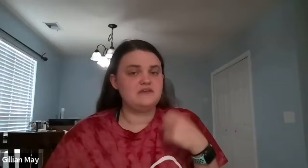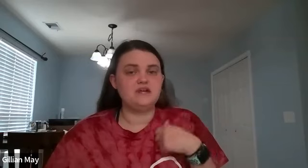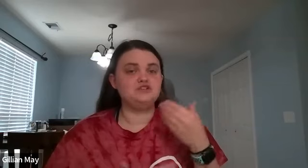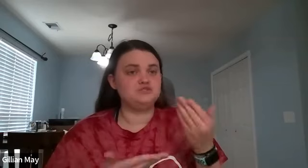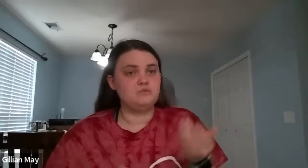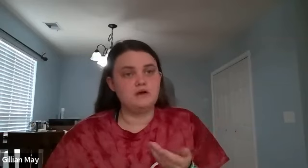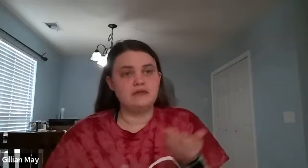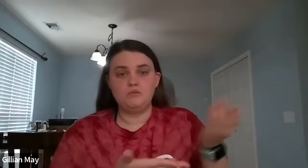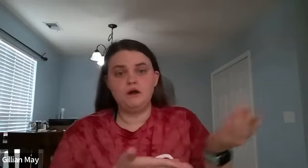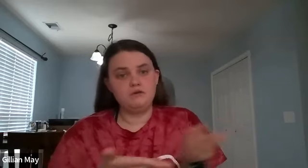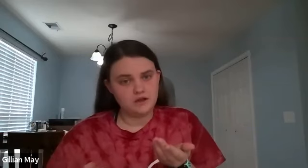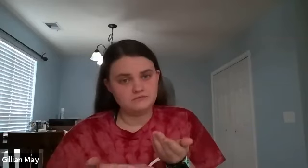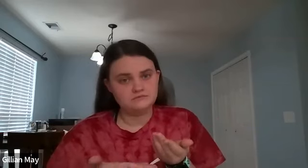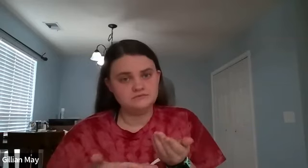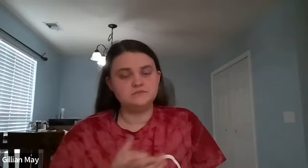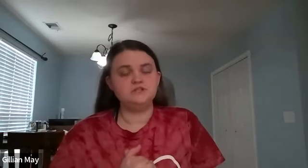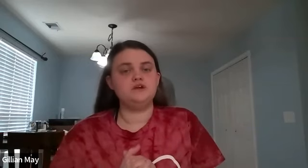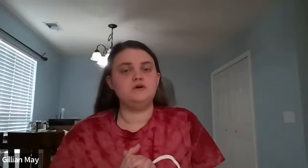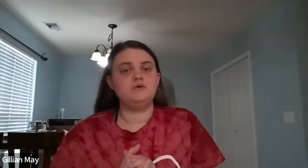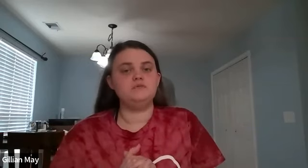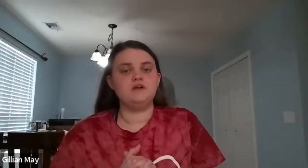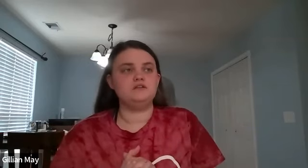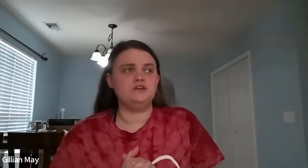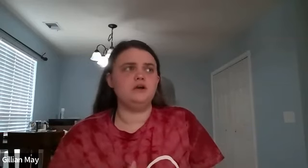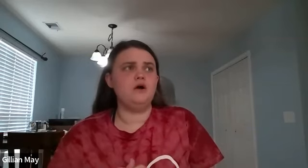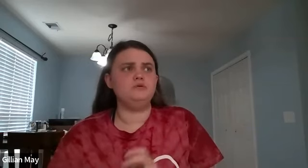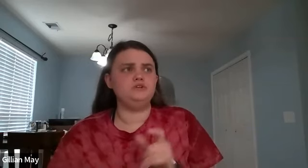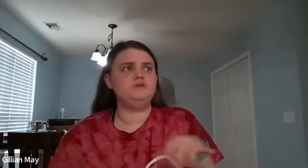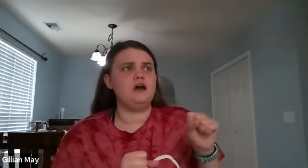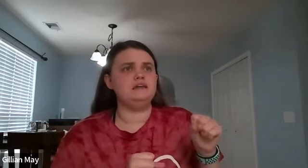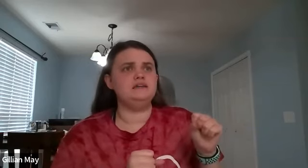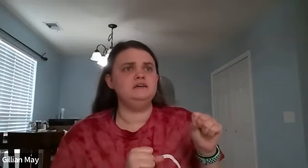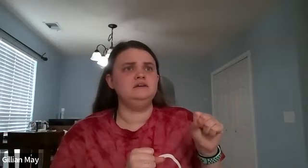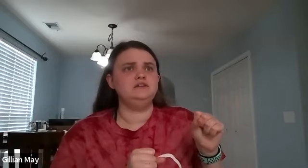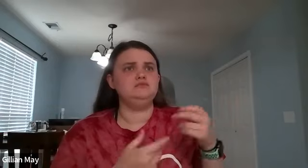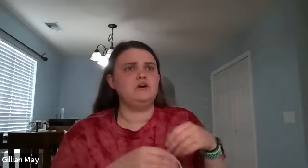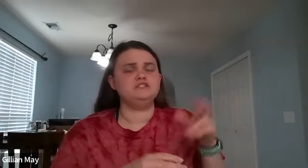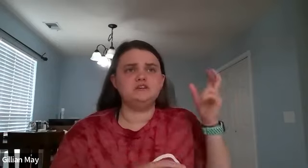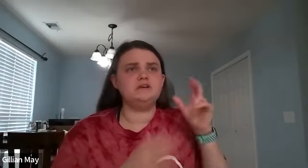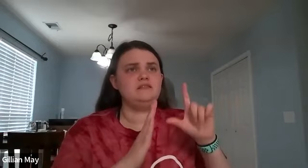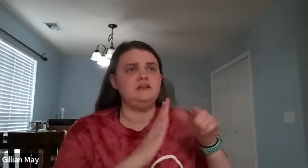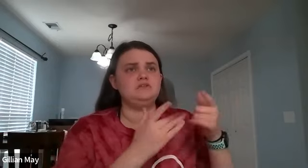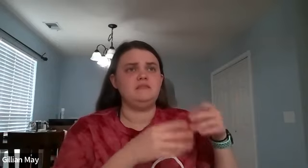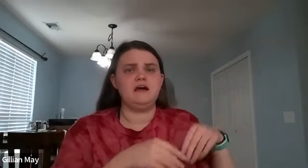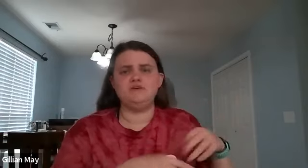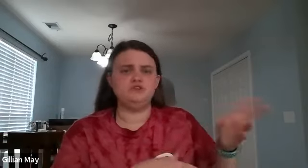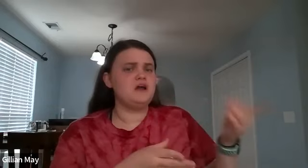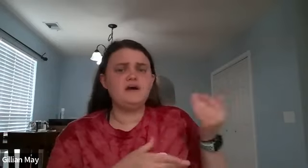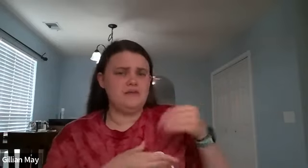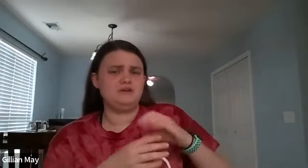they're just they welcome, they're not going to look at you go, oh, well, you got it. You lost your hearing later in life. Oh, you're not allowed in